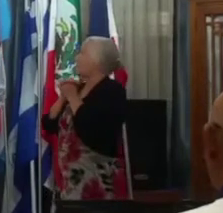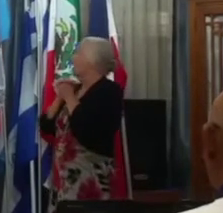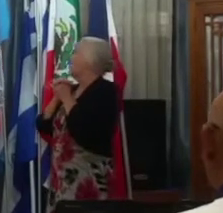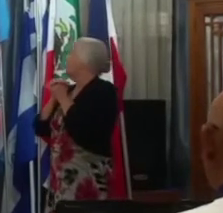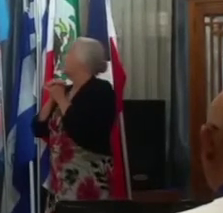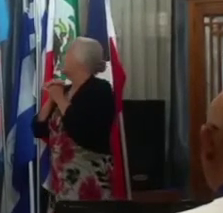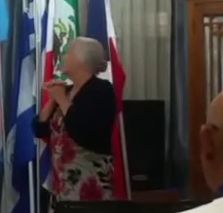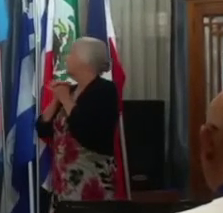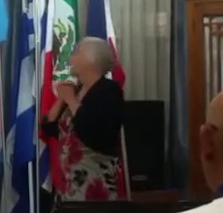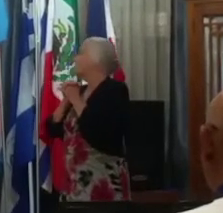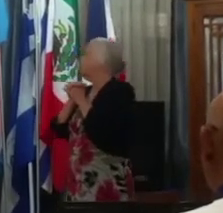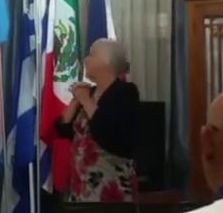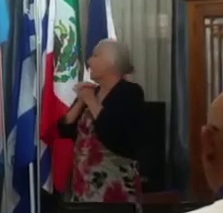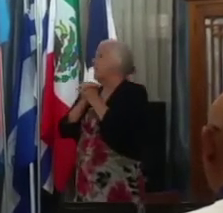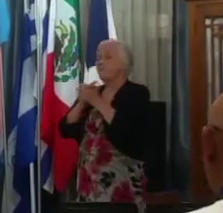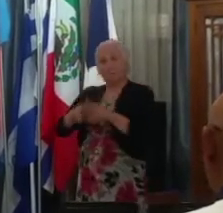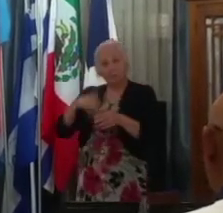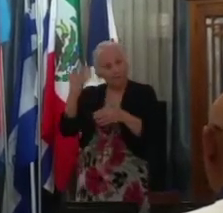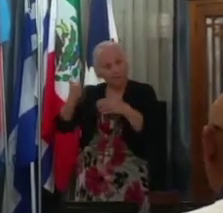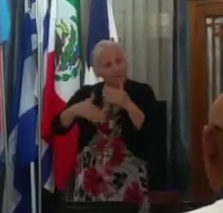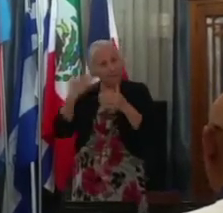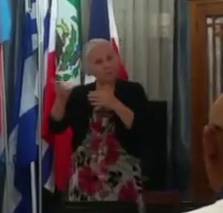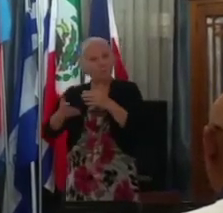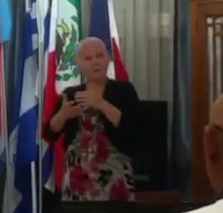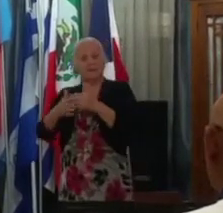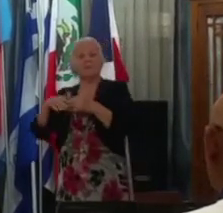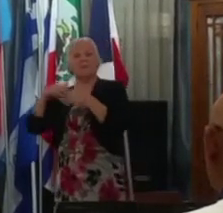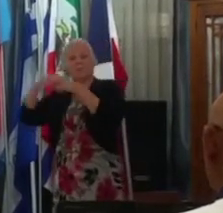He gave me more the next 3 days.